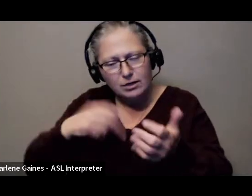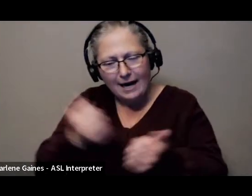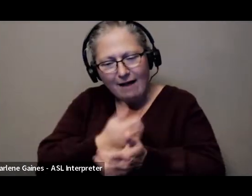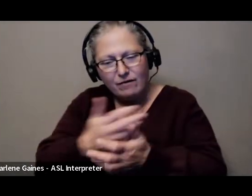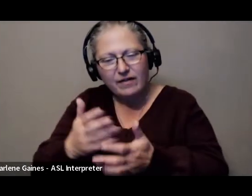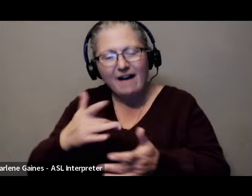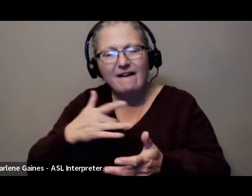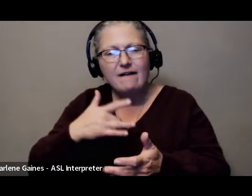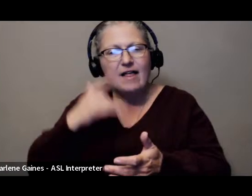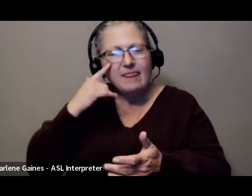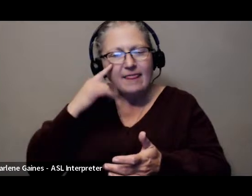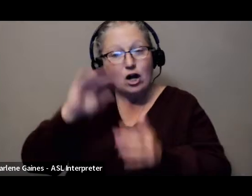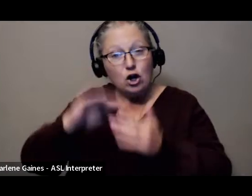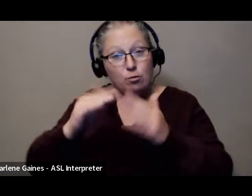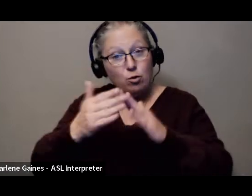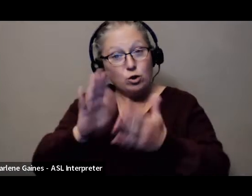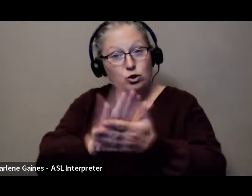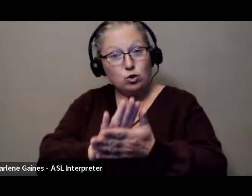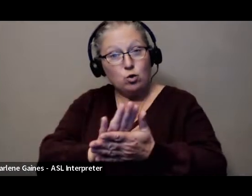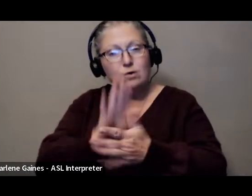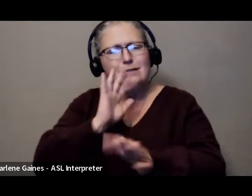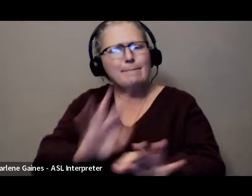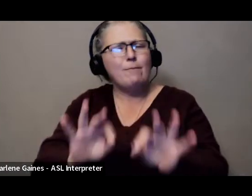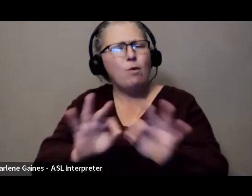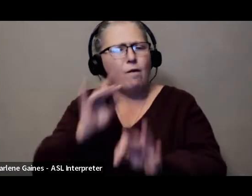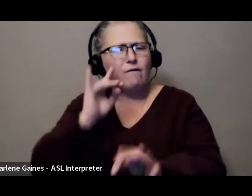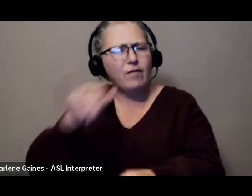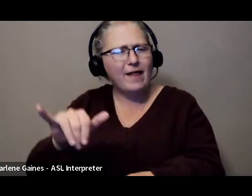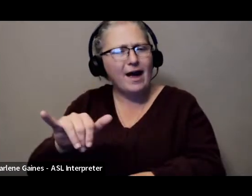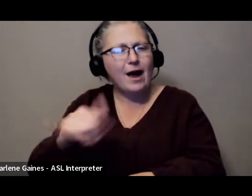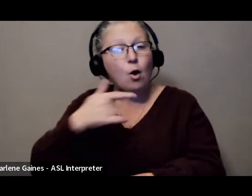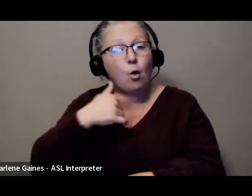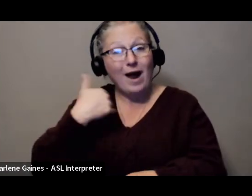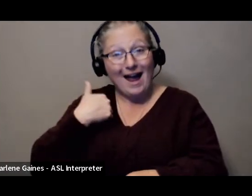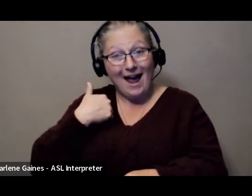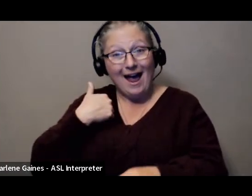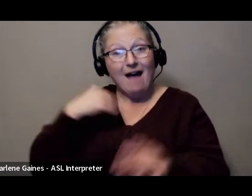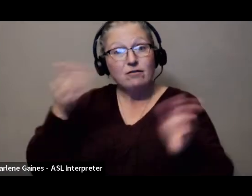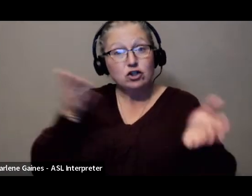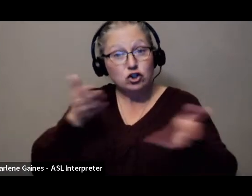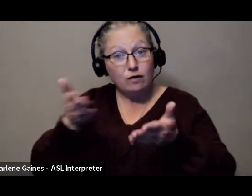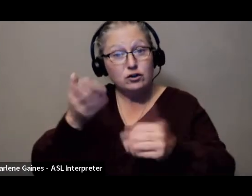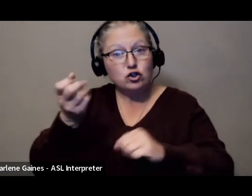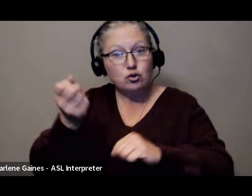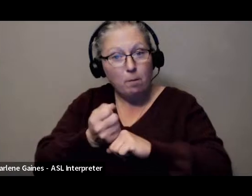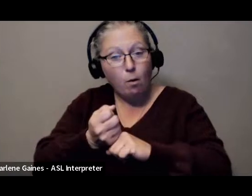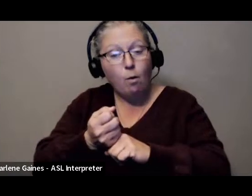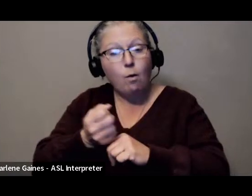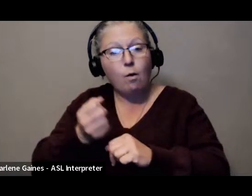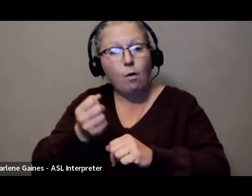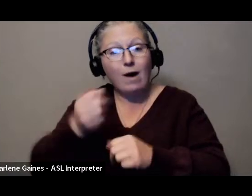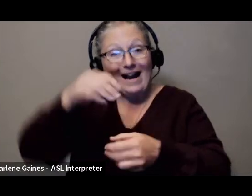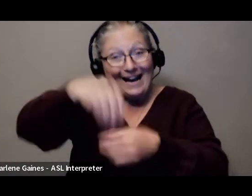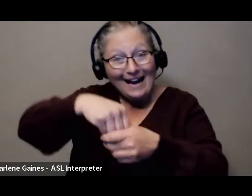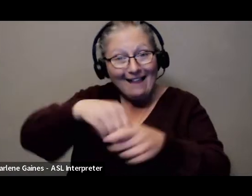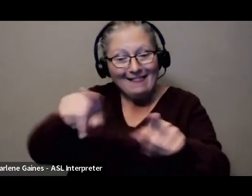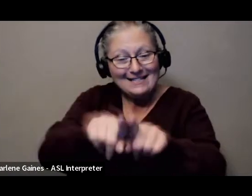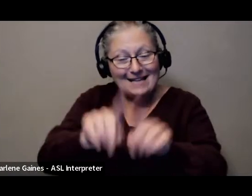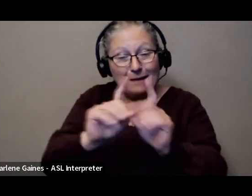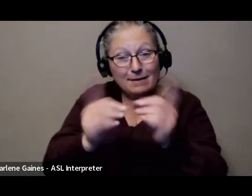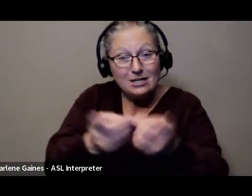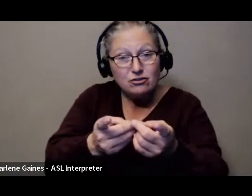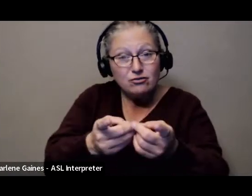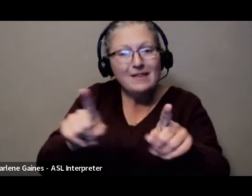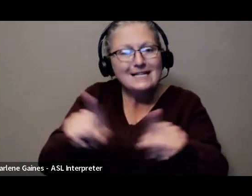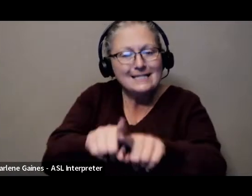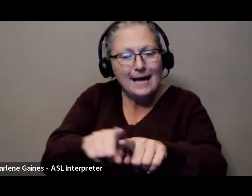think that's where our community schools will be very important. Because when we have services and supports within the same district, within